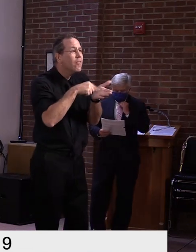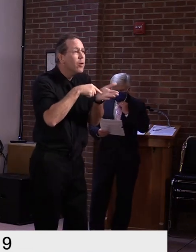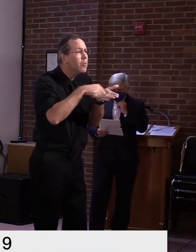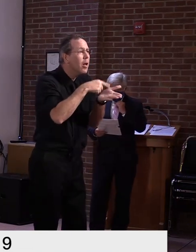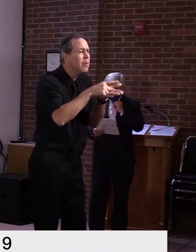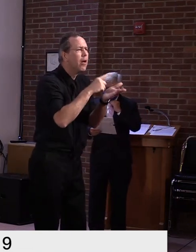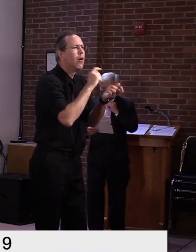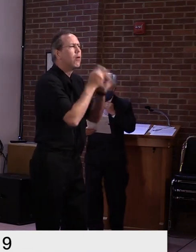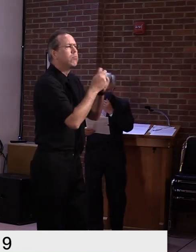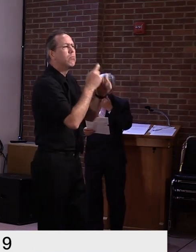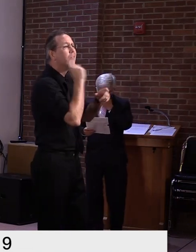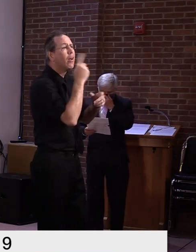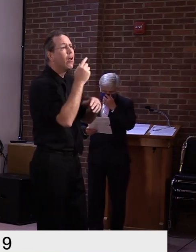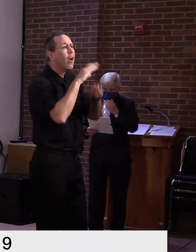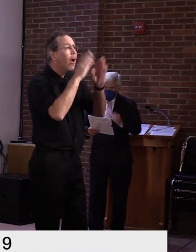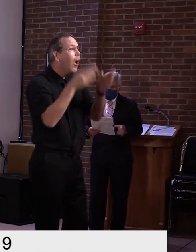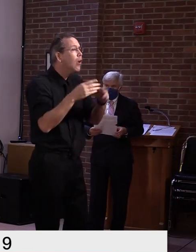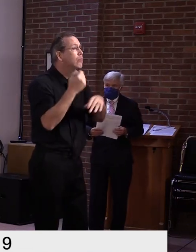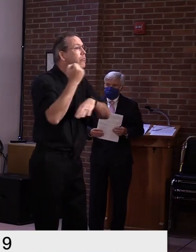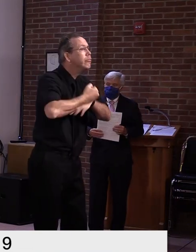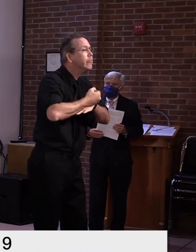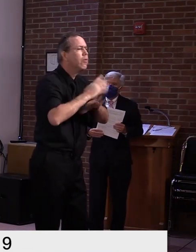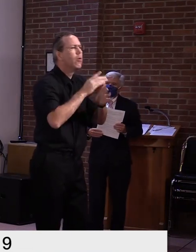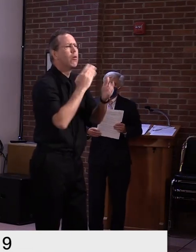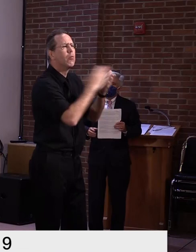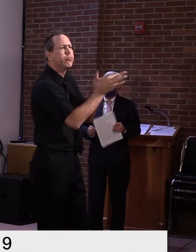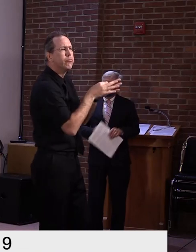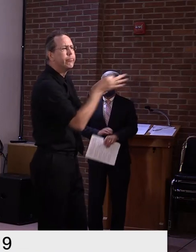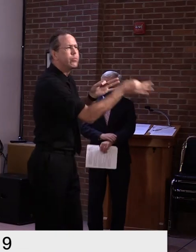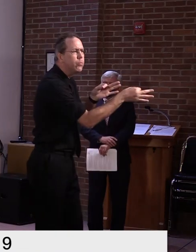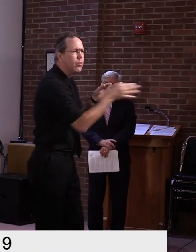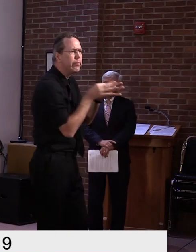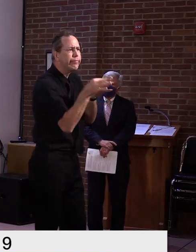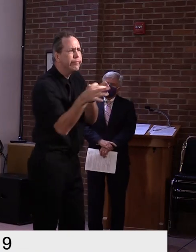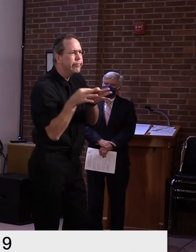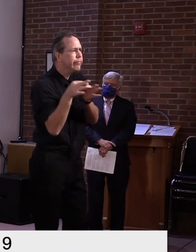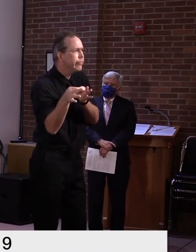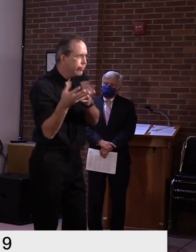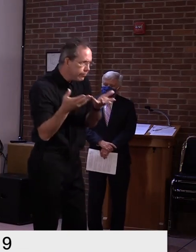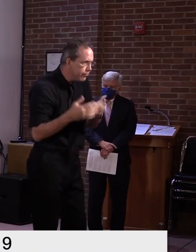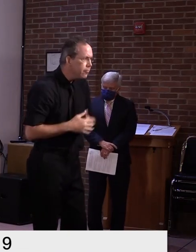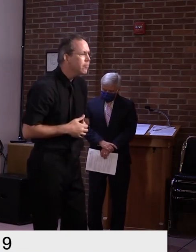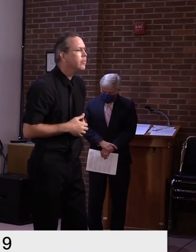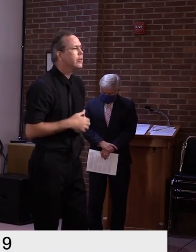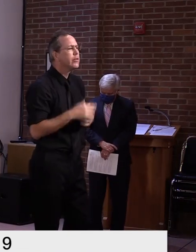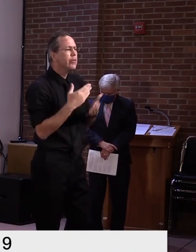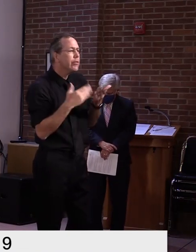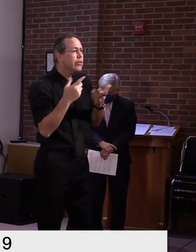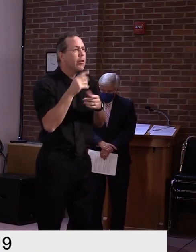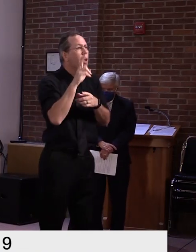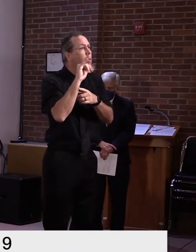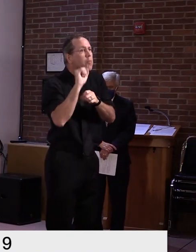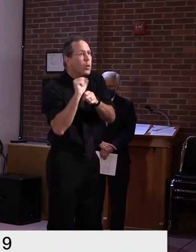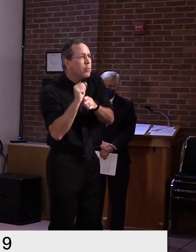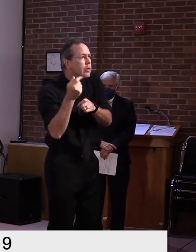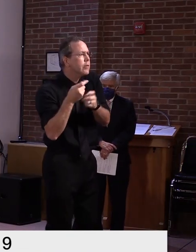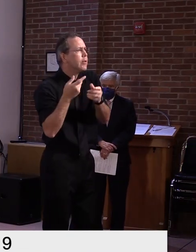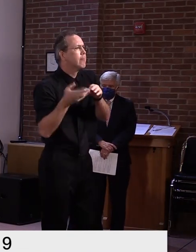increased human service benefits to support working families. But I know it's not